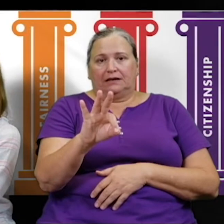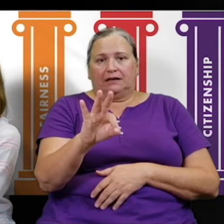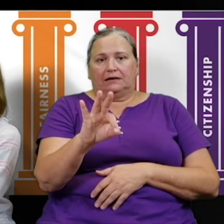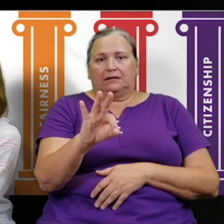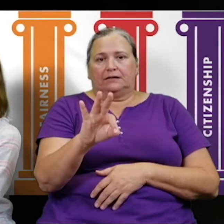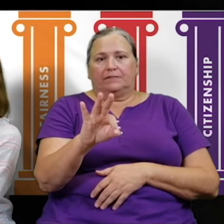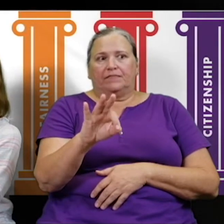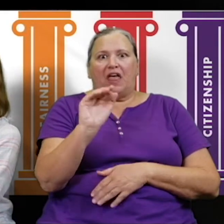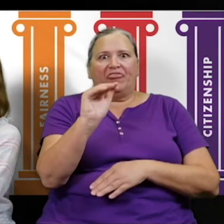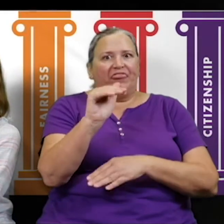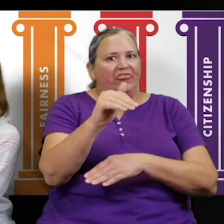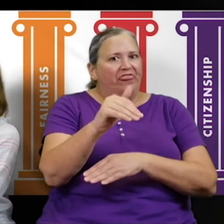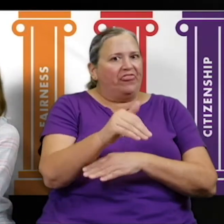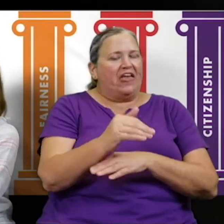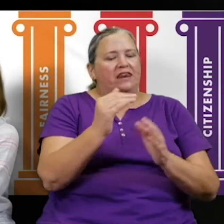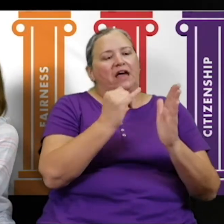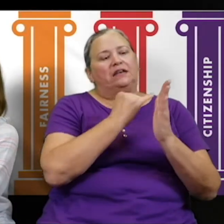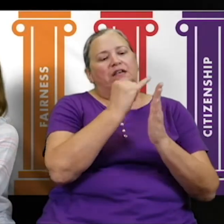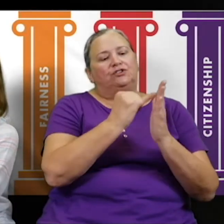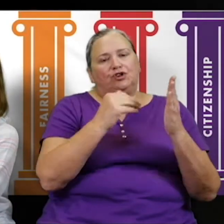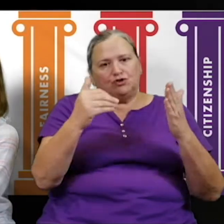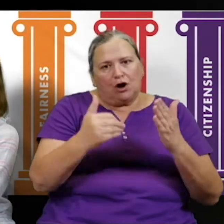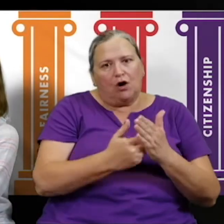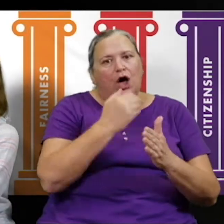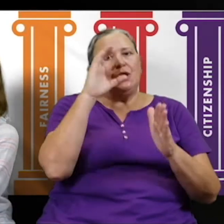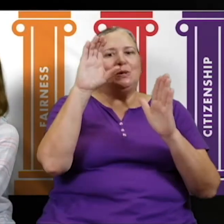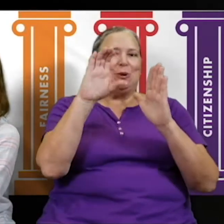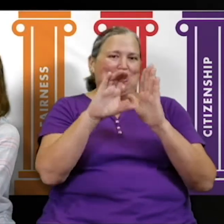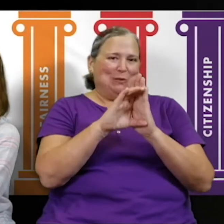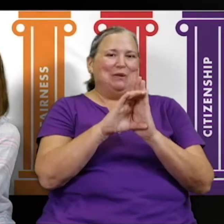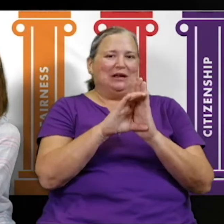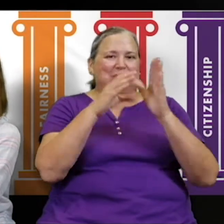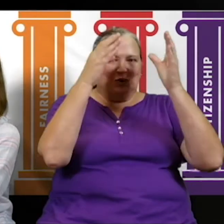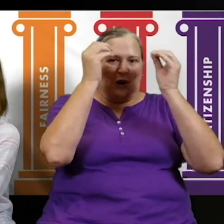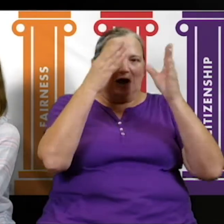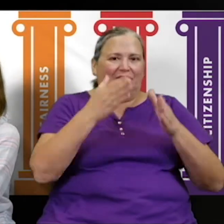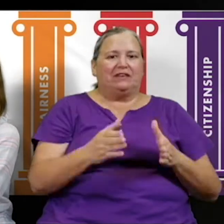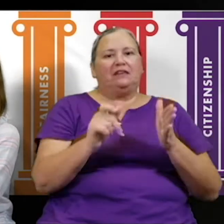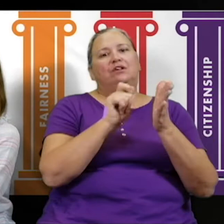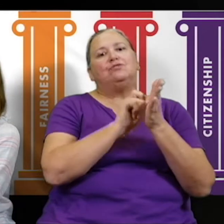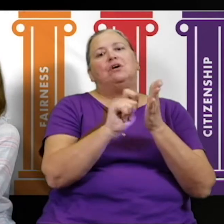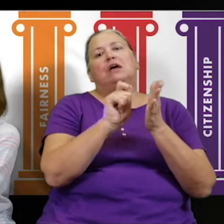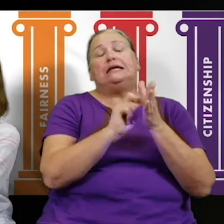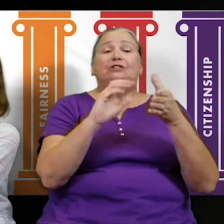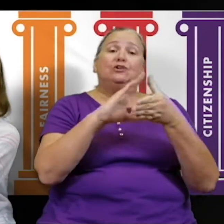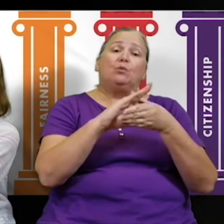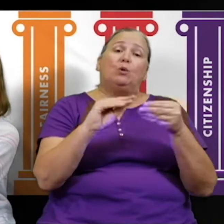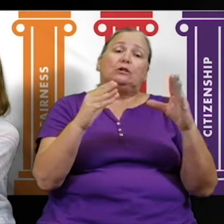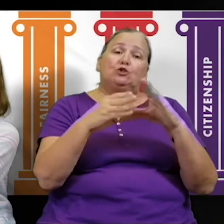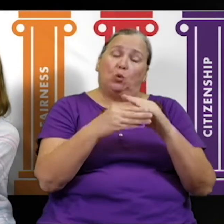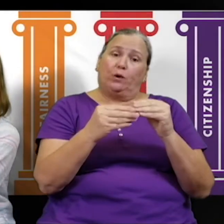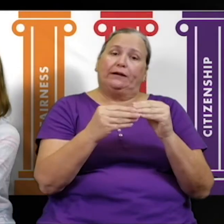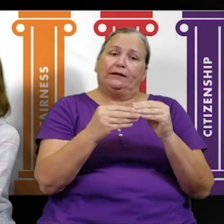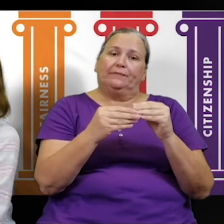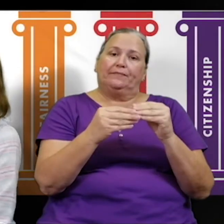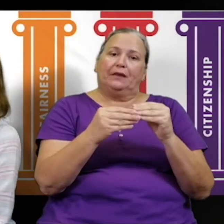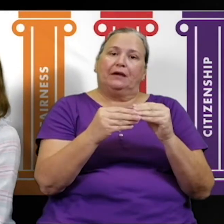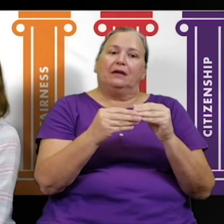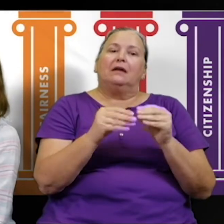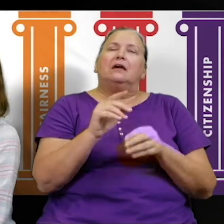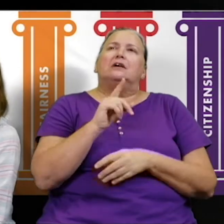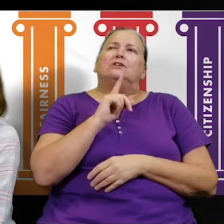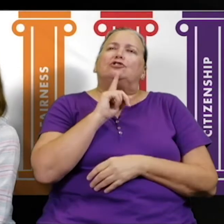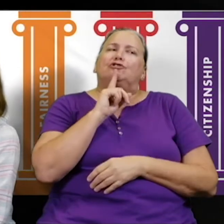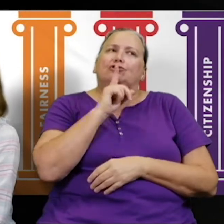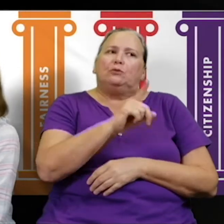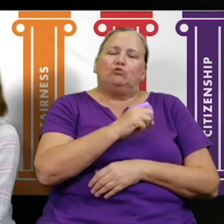1099. That night, Lily drew a new picture of Mr. Slinger and wrote a story about him too. Lily was really,